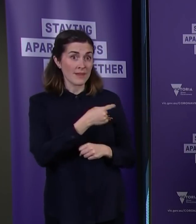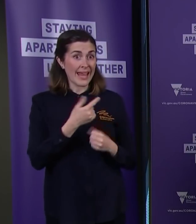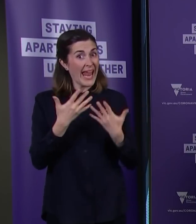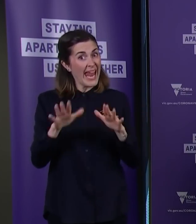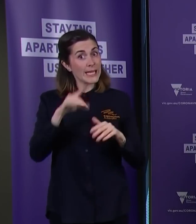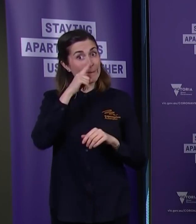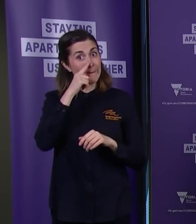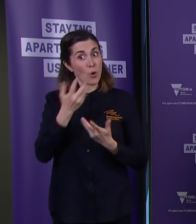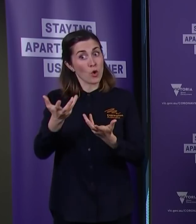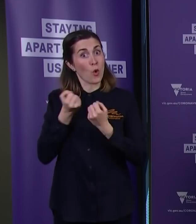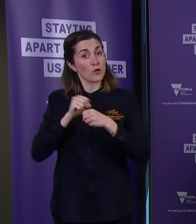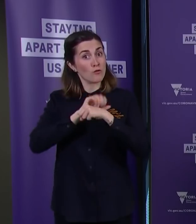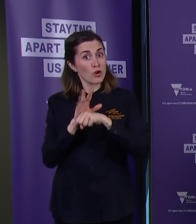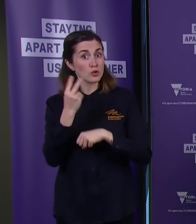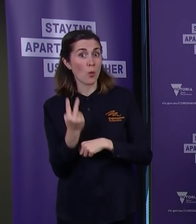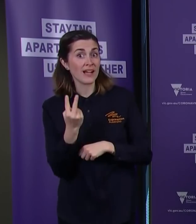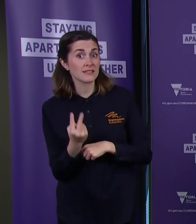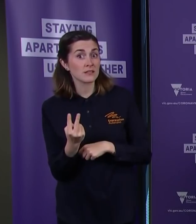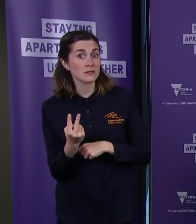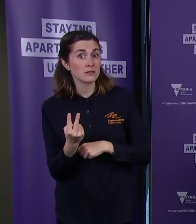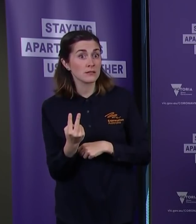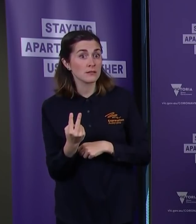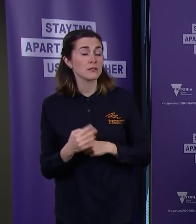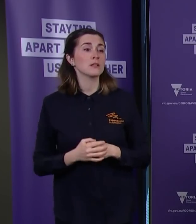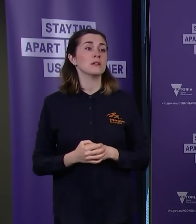reinfection? In recent days, we've had some that are